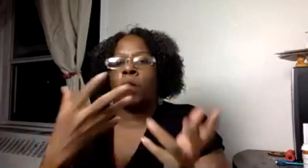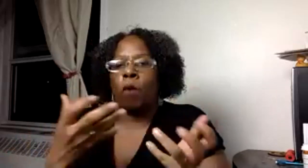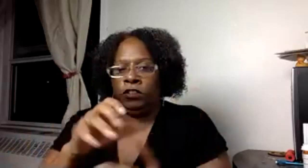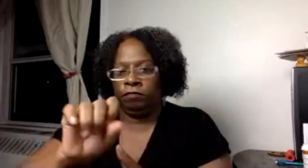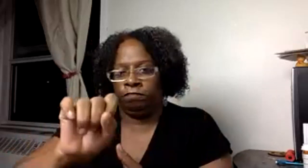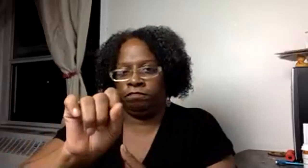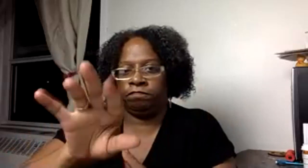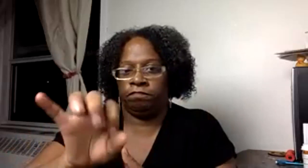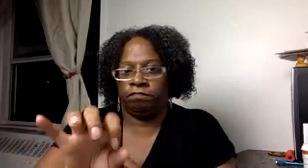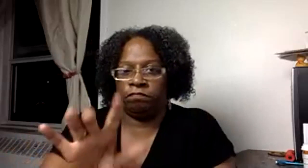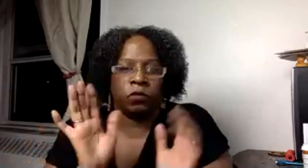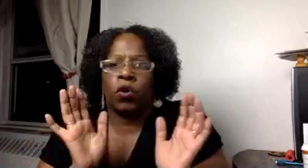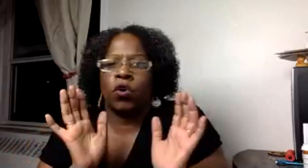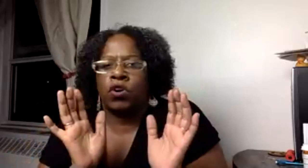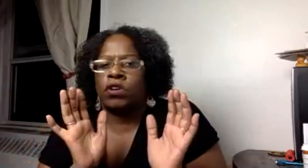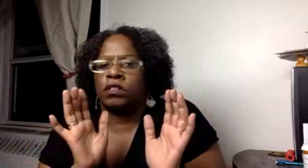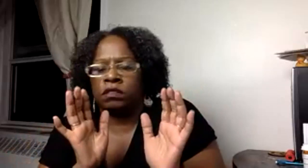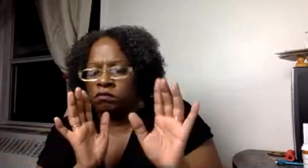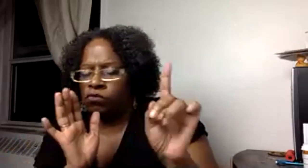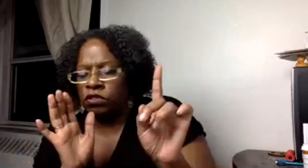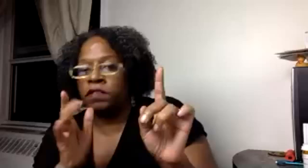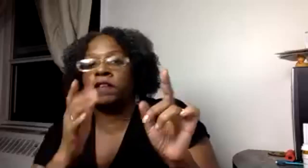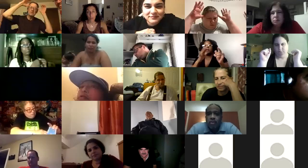Let me know when you're ready. Absolutely.